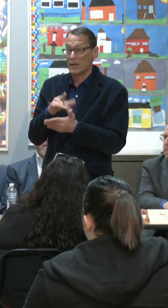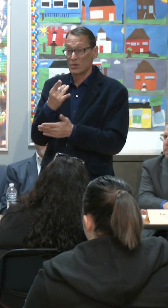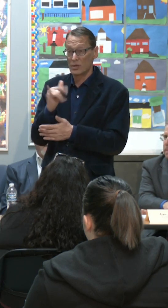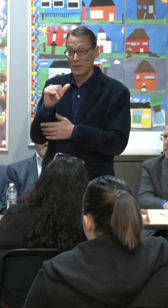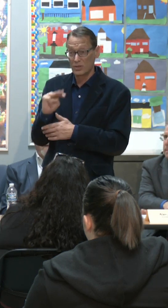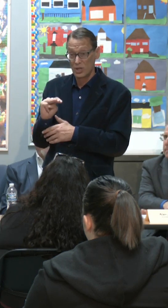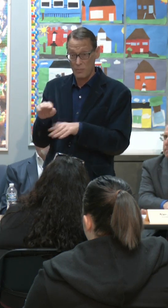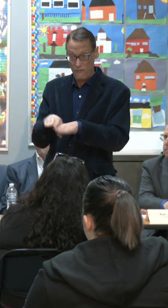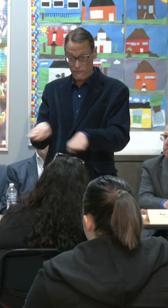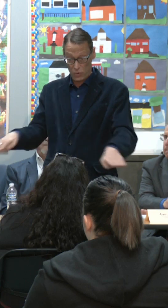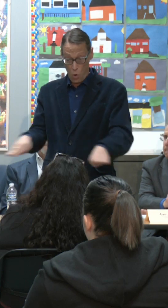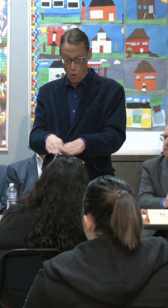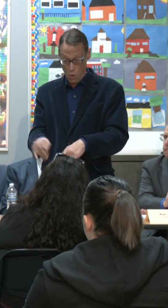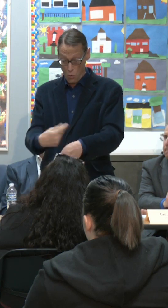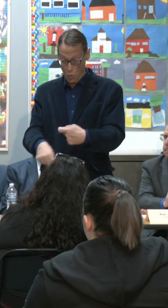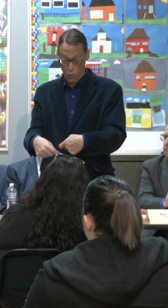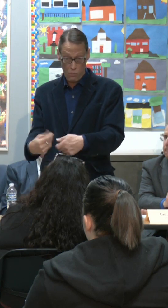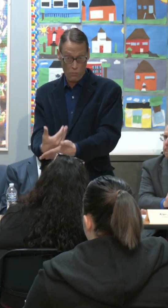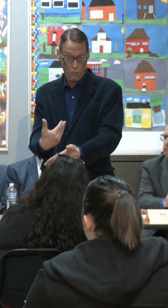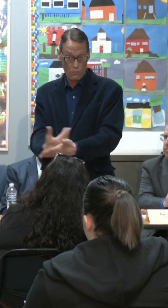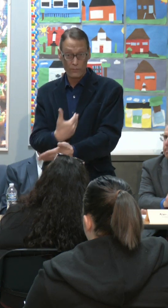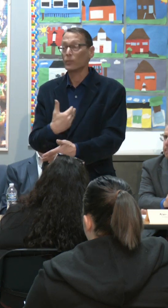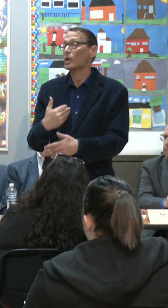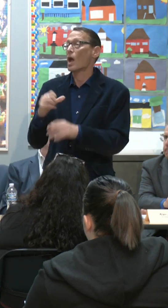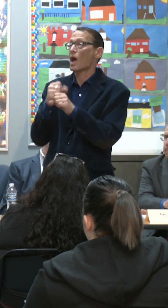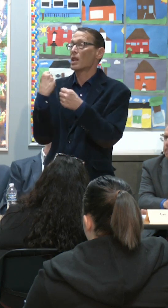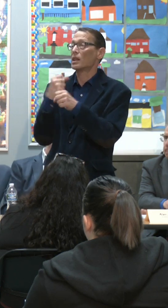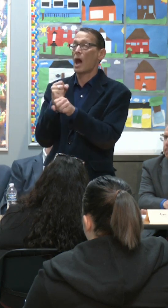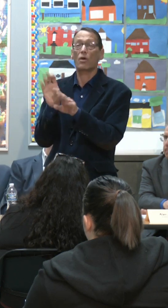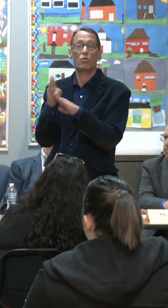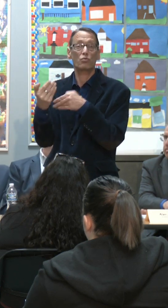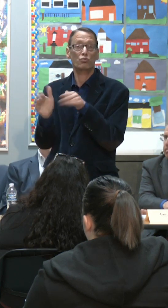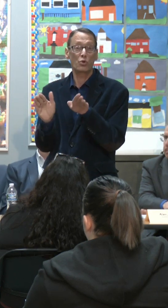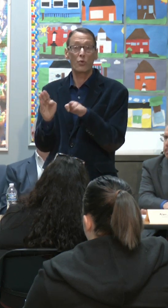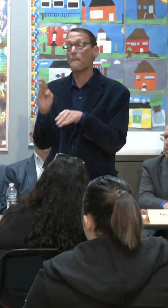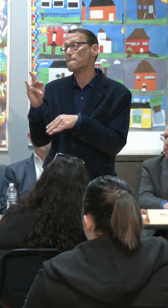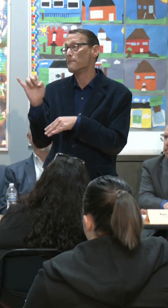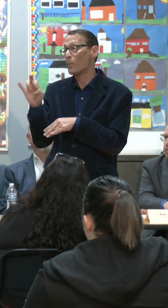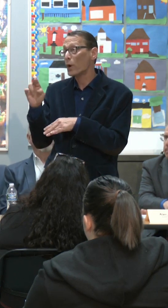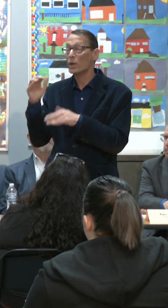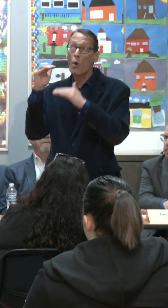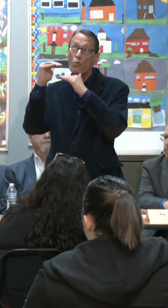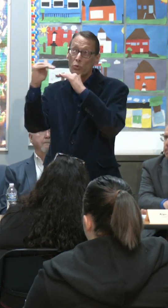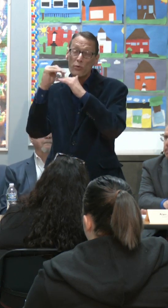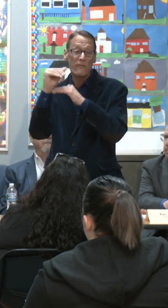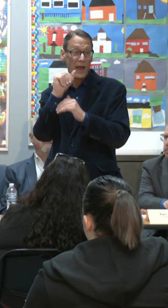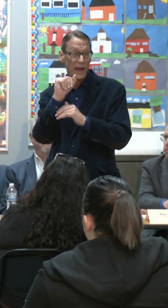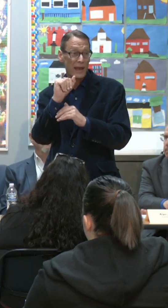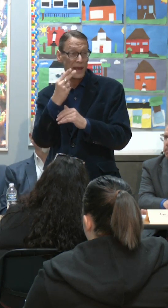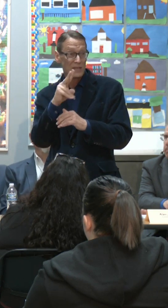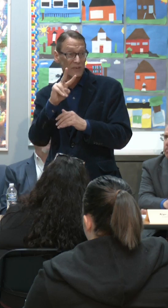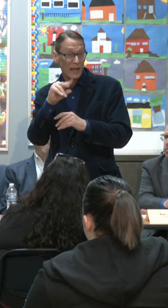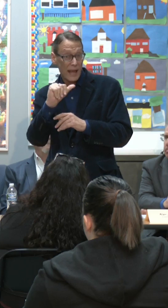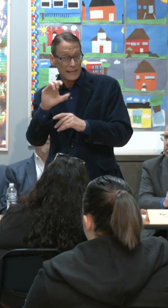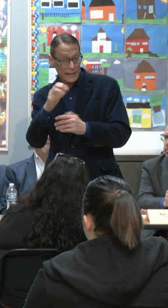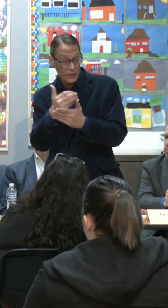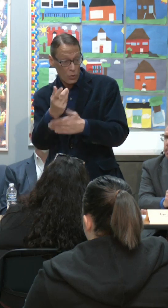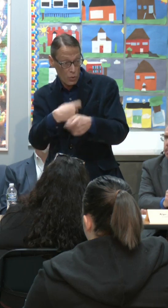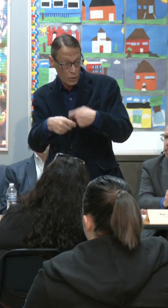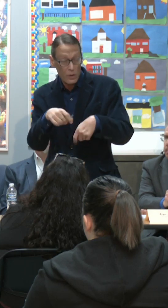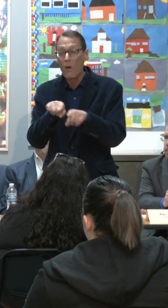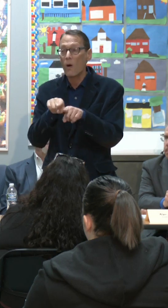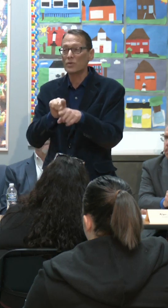on the tax cut bill that could result in trillions of dollars of cuts to programs that are critical to our community. So we will stay abreast of what's